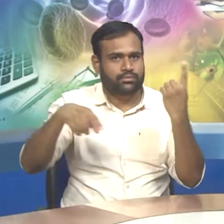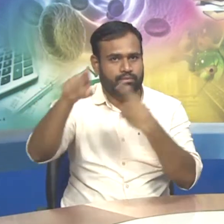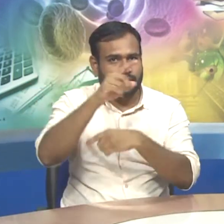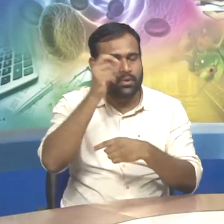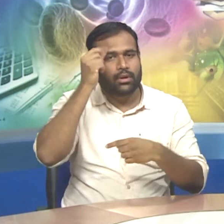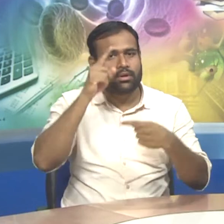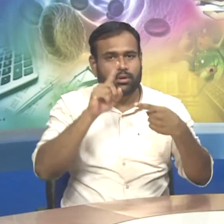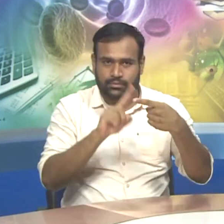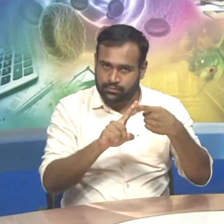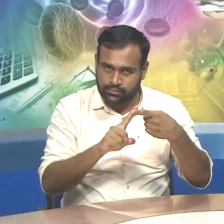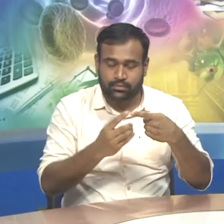Vidhan Parishad.